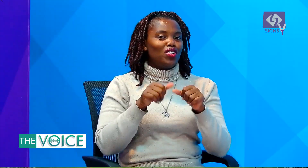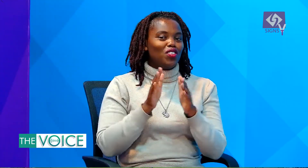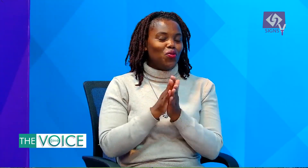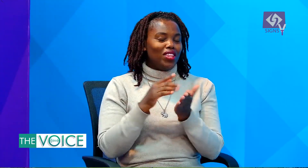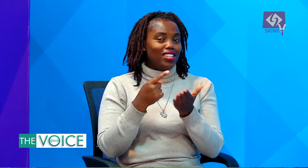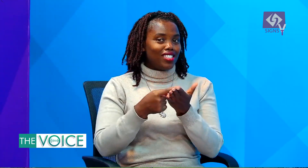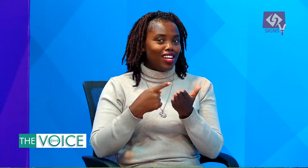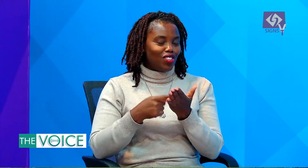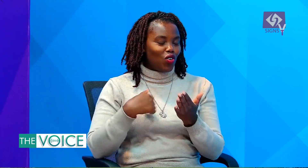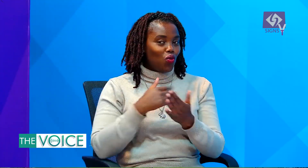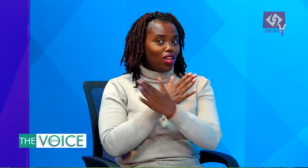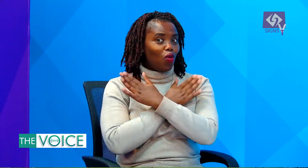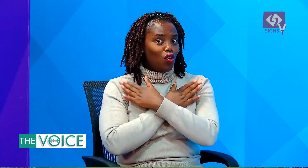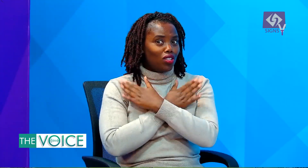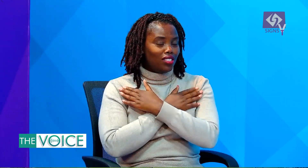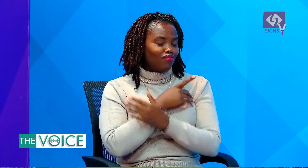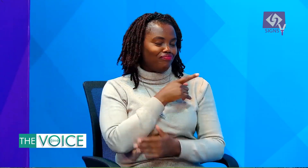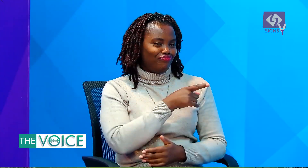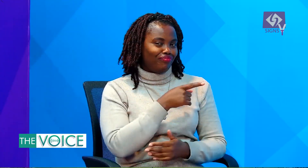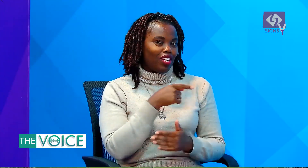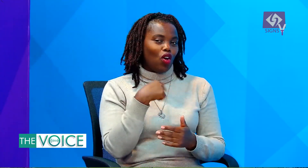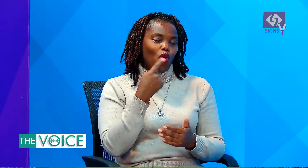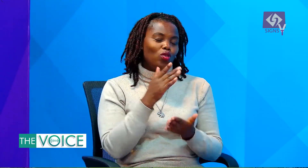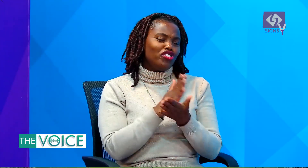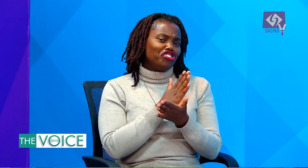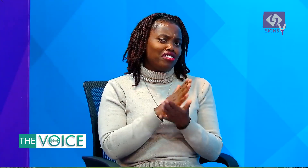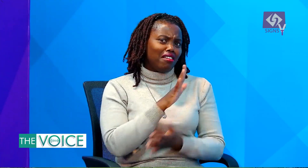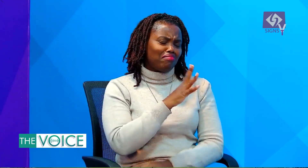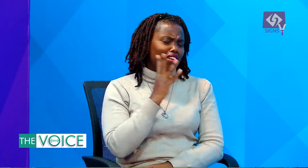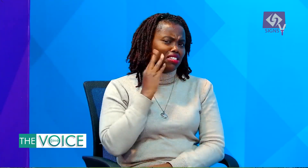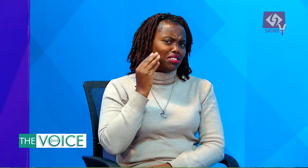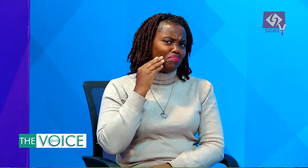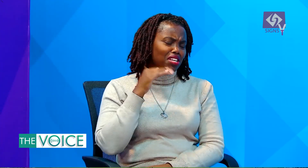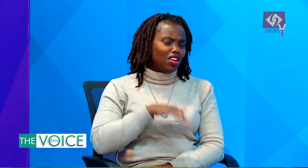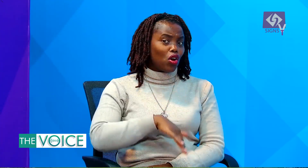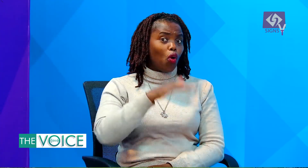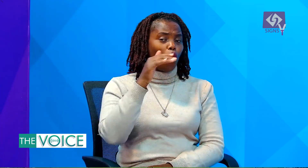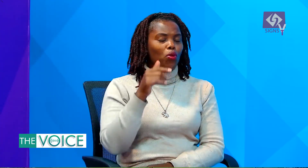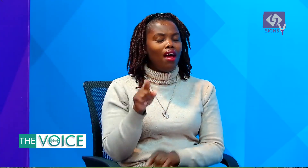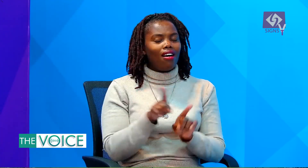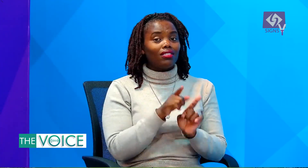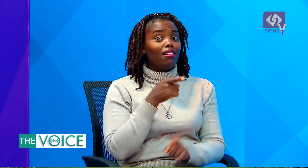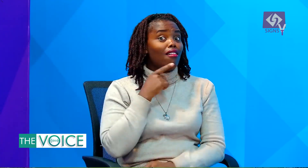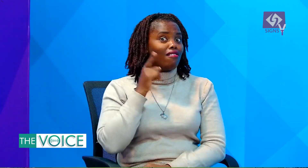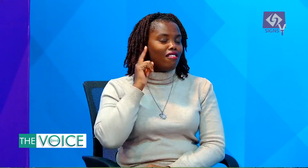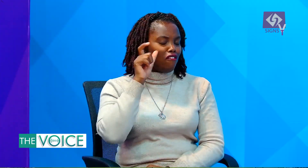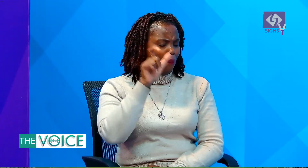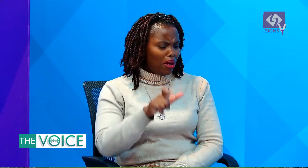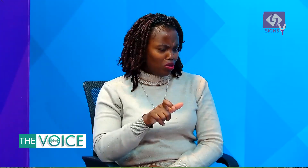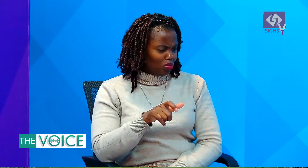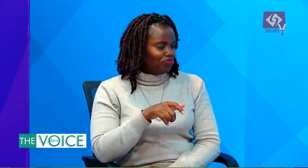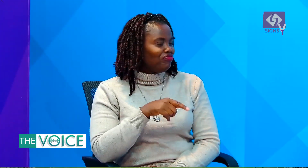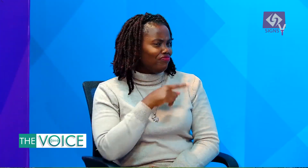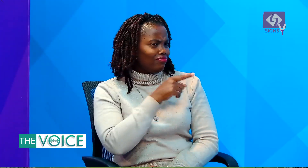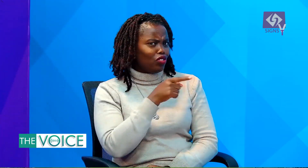Welcome back, viewers. Let's continue with our conversation with our friend Belinda, who has shared a story of growing